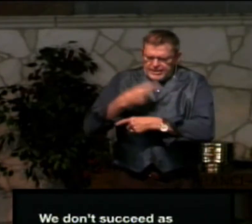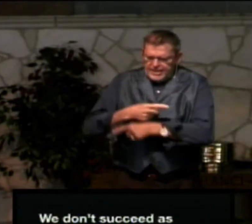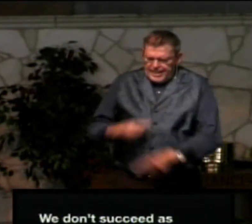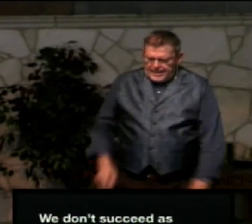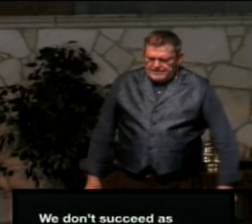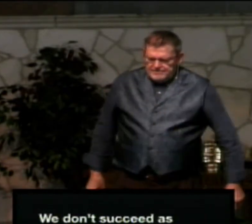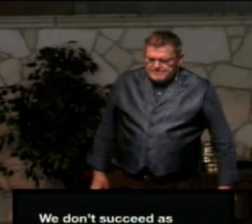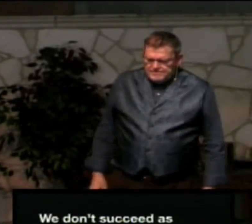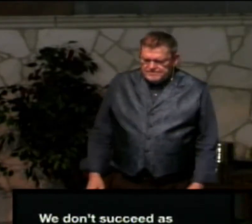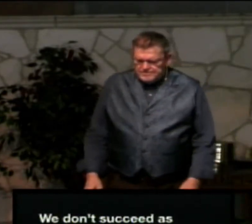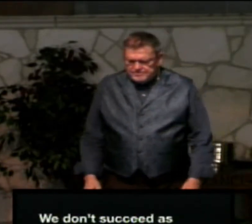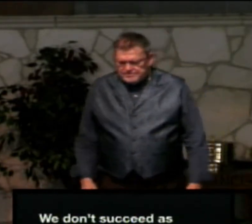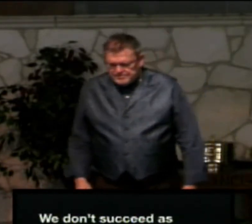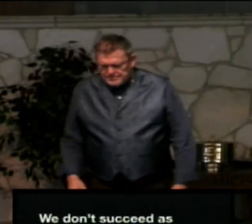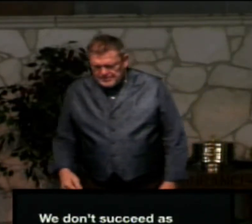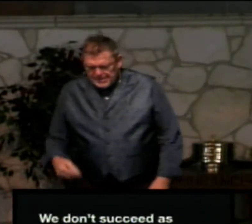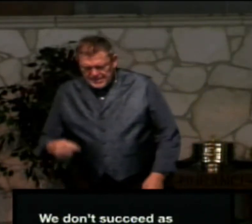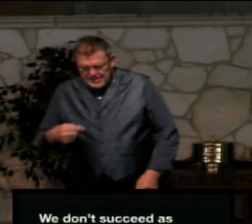communion today,